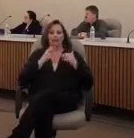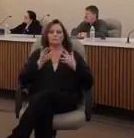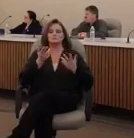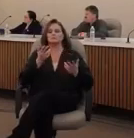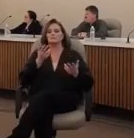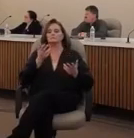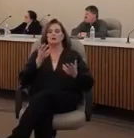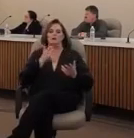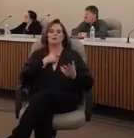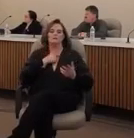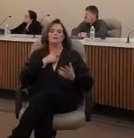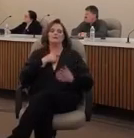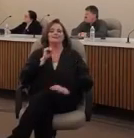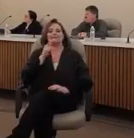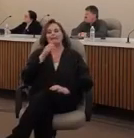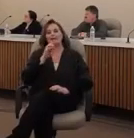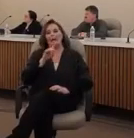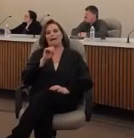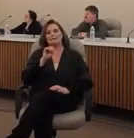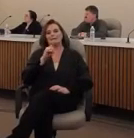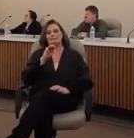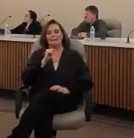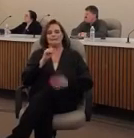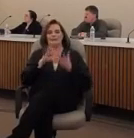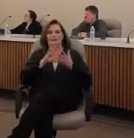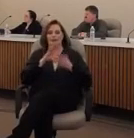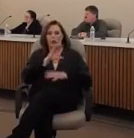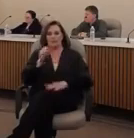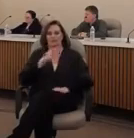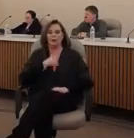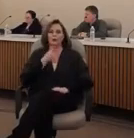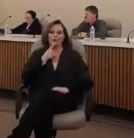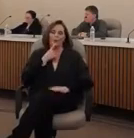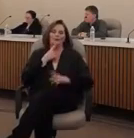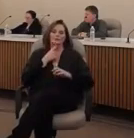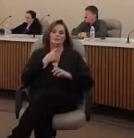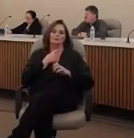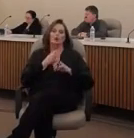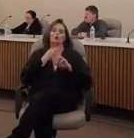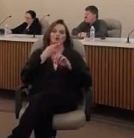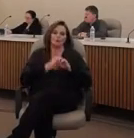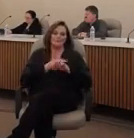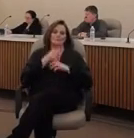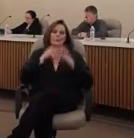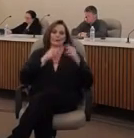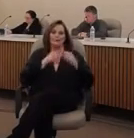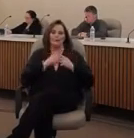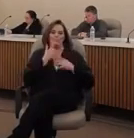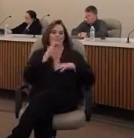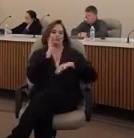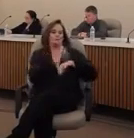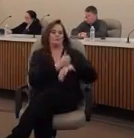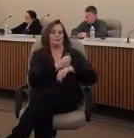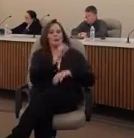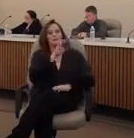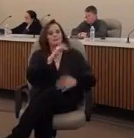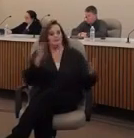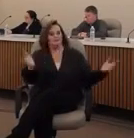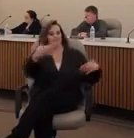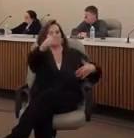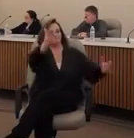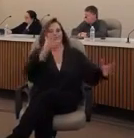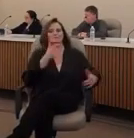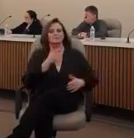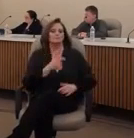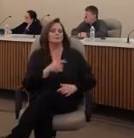company. We're looking to lease the building and set up bins in the south side of the building for mulch